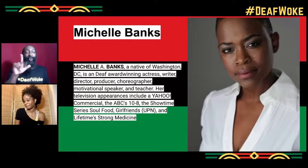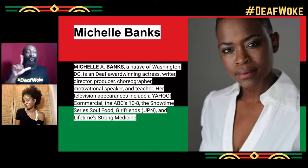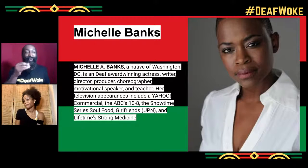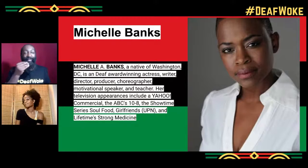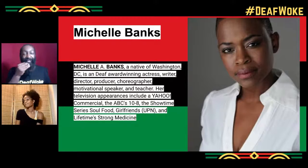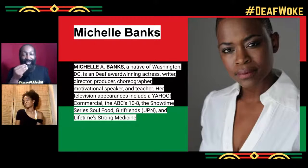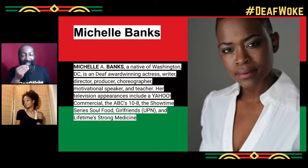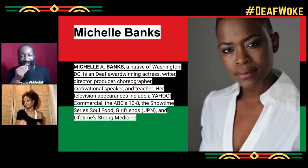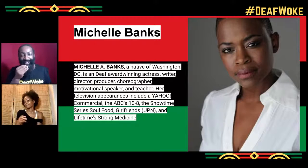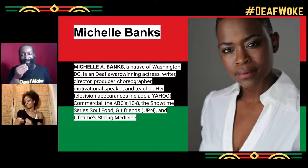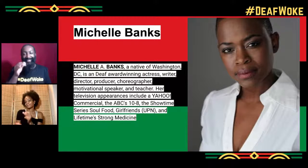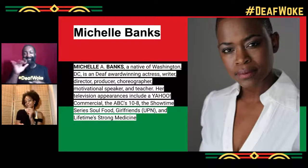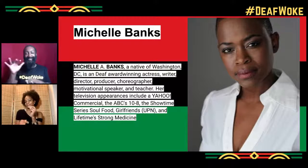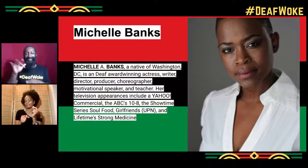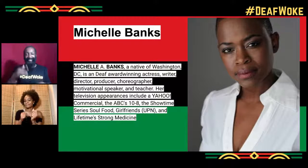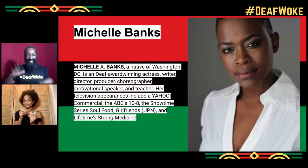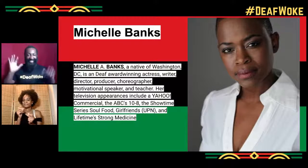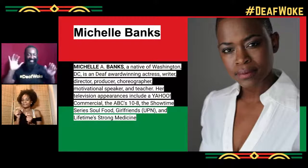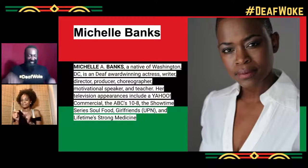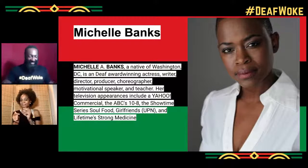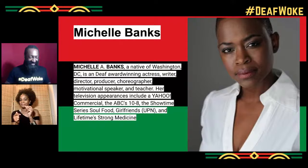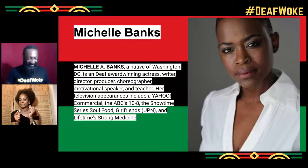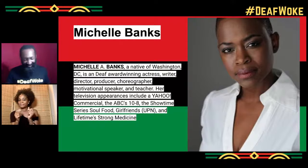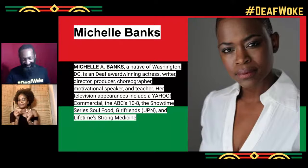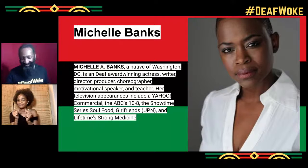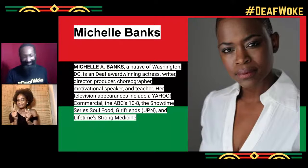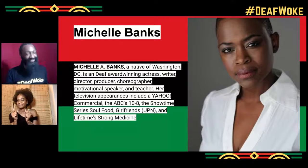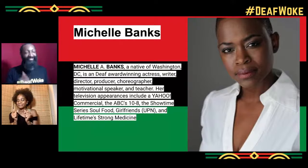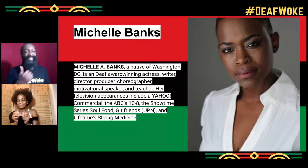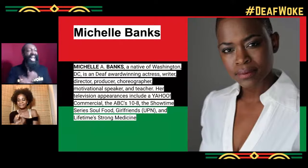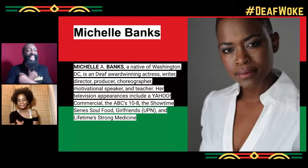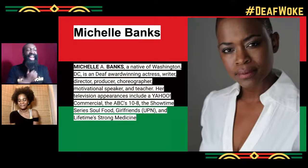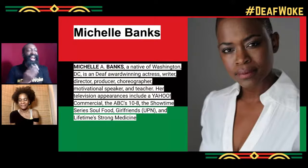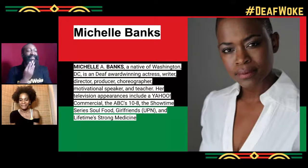She was on Soul Food, Girlfriends.